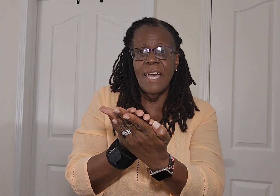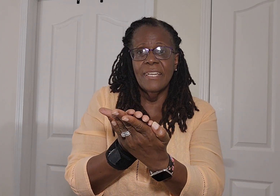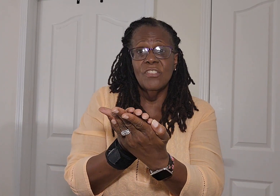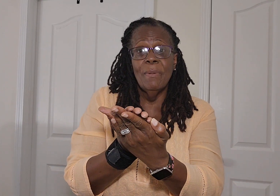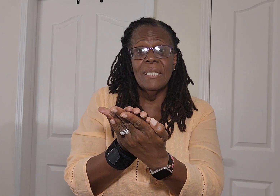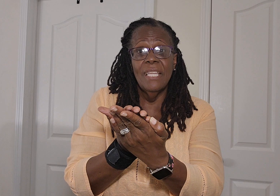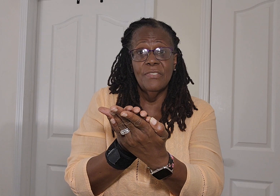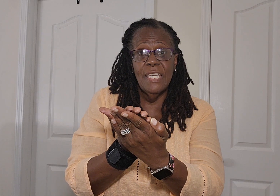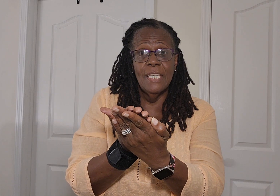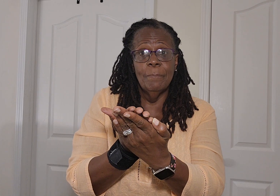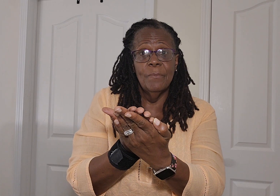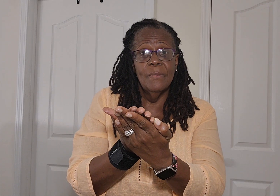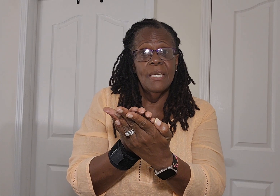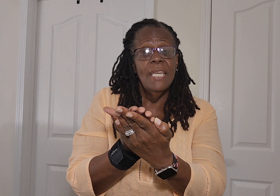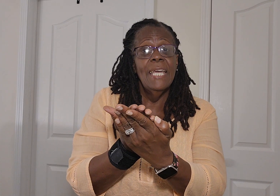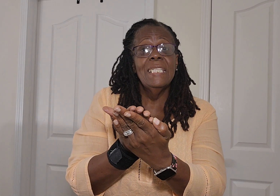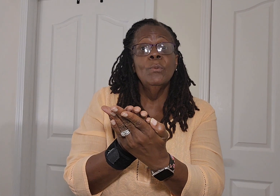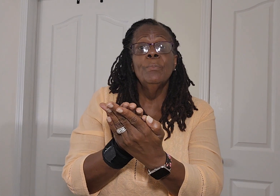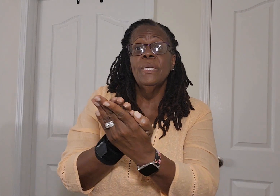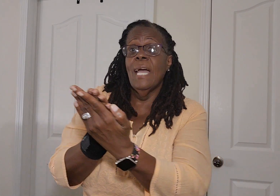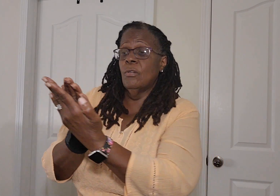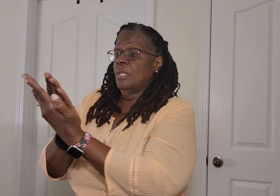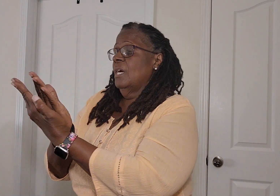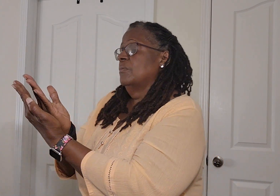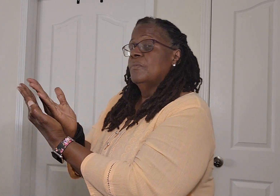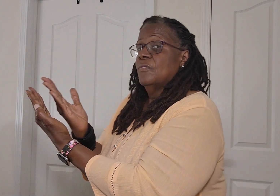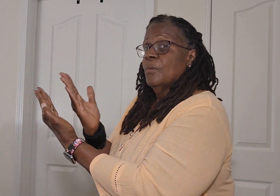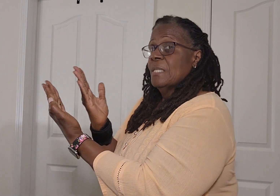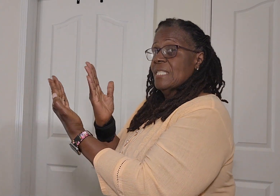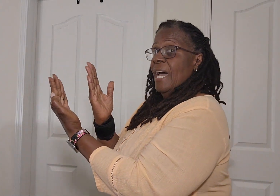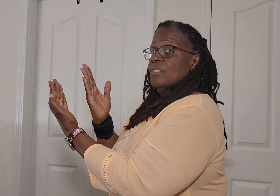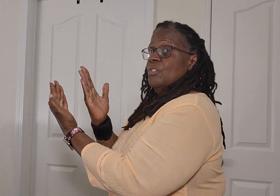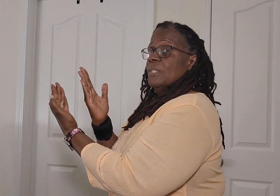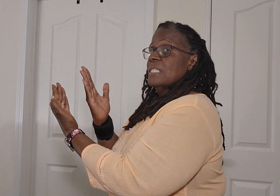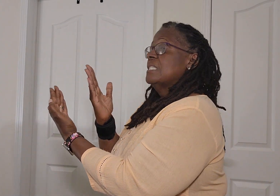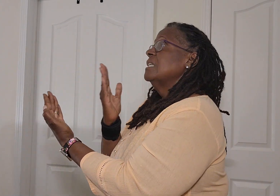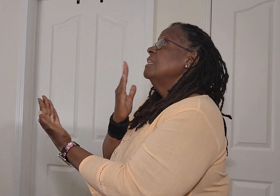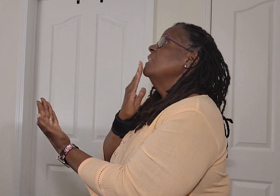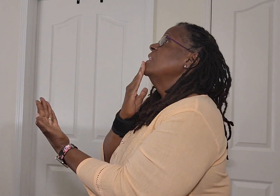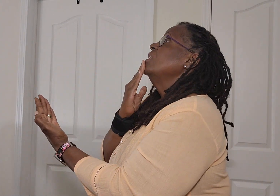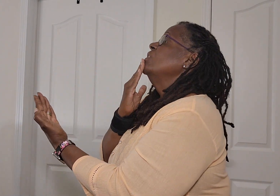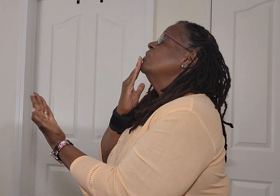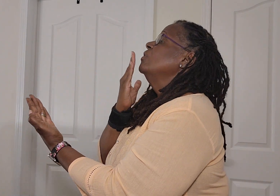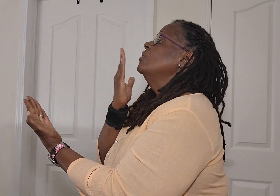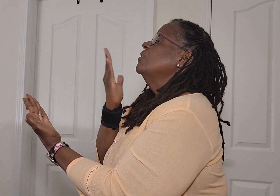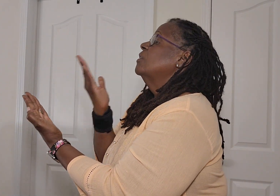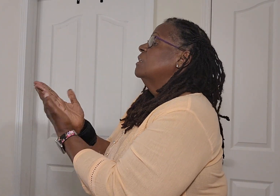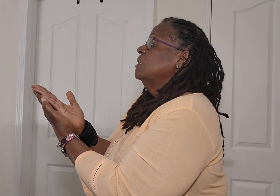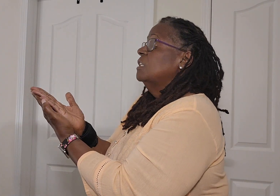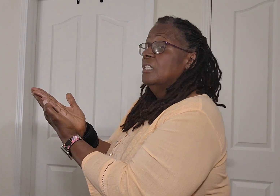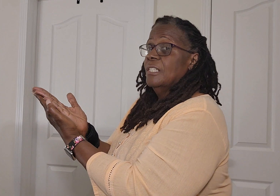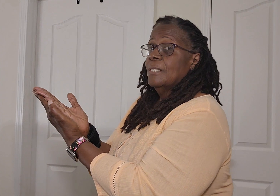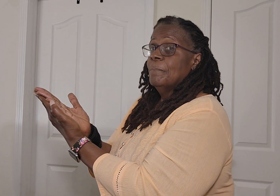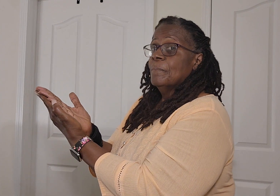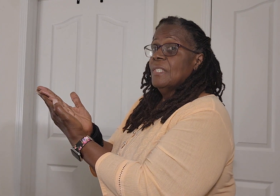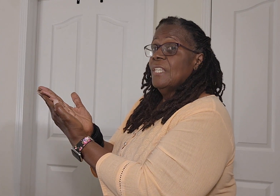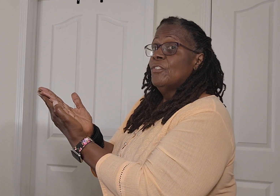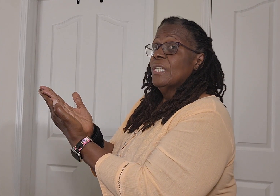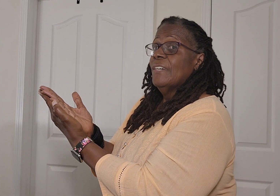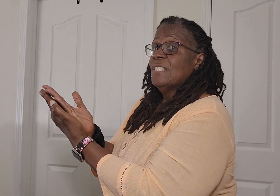inside of my left hand. And it would be, I'll come from the side so you can see. Good. If you're